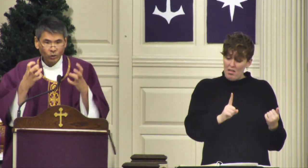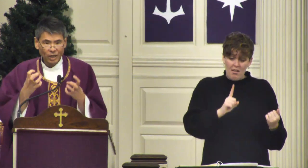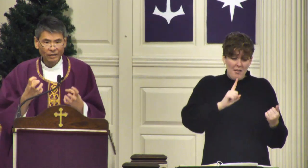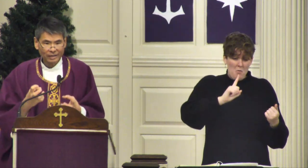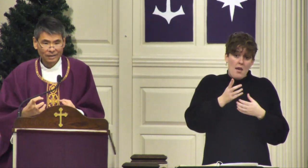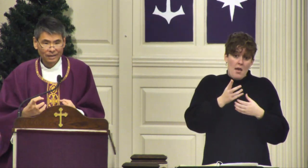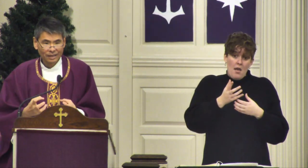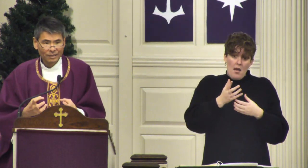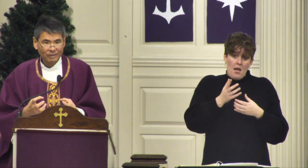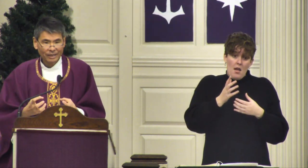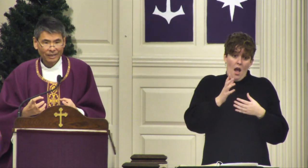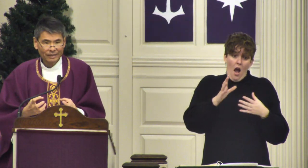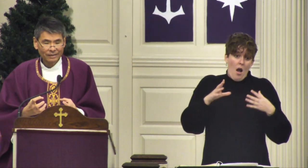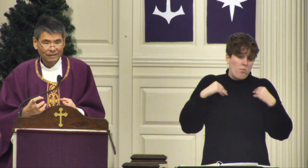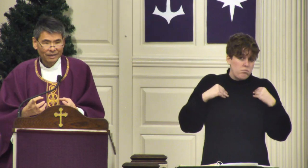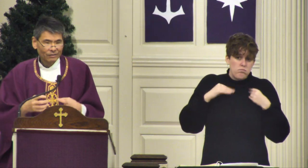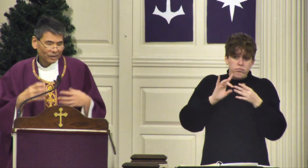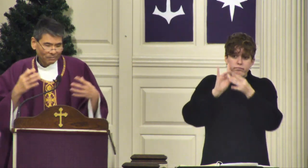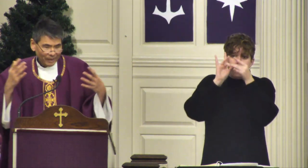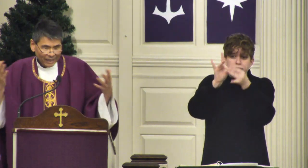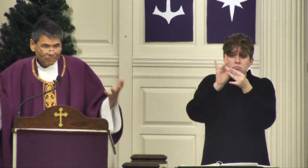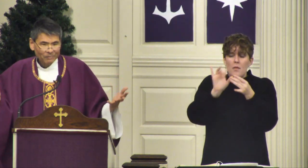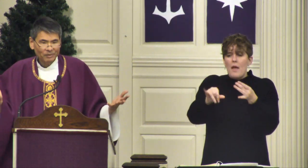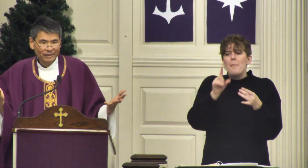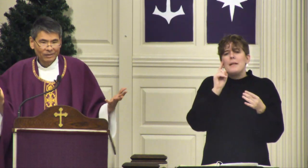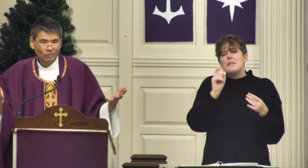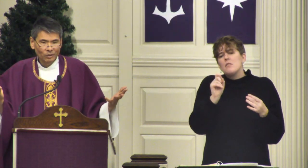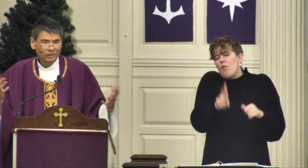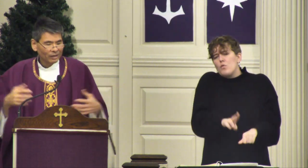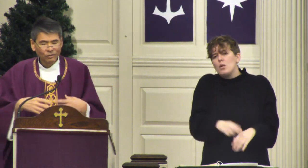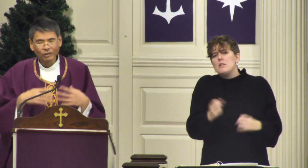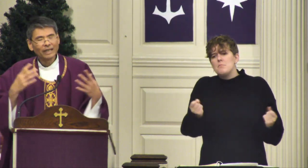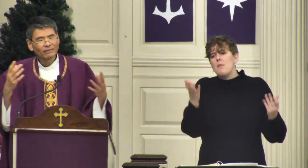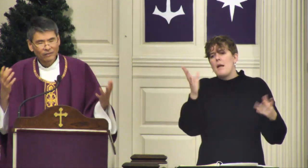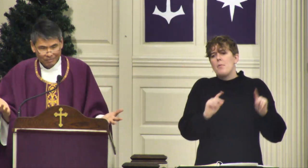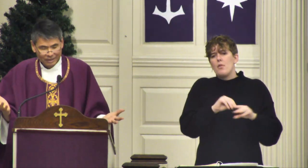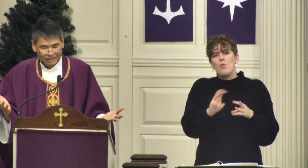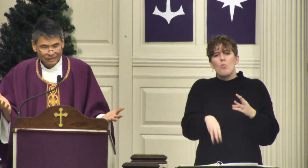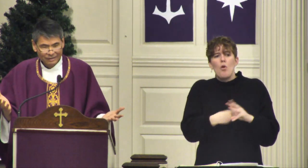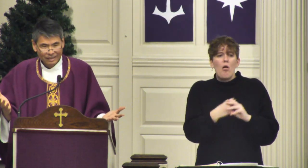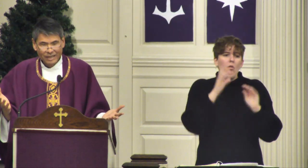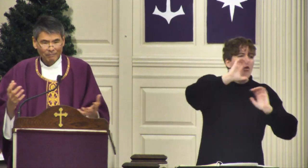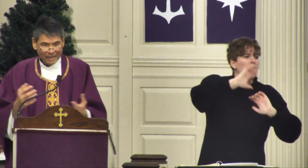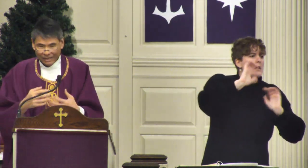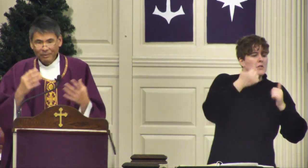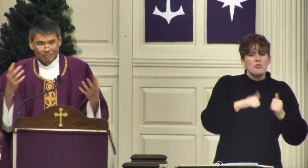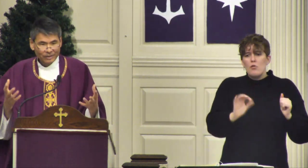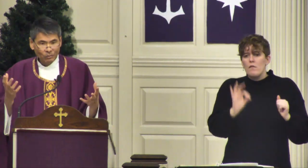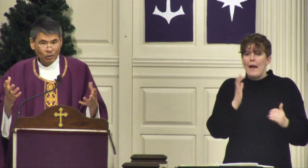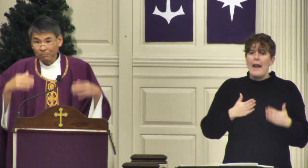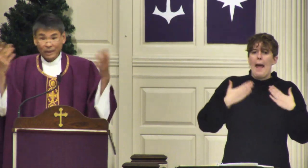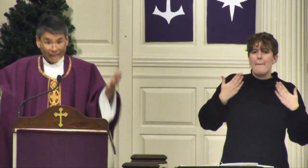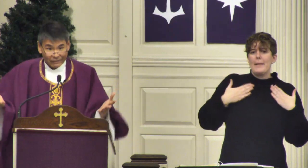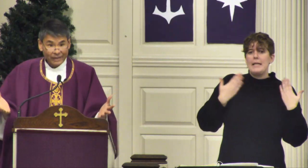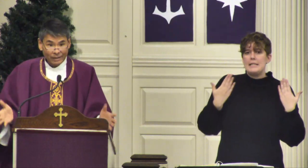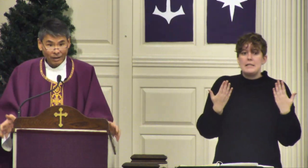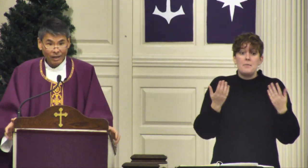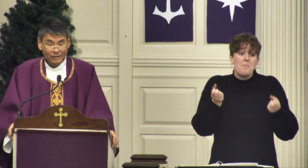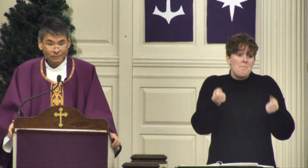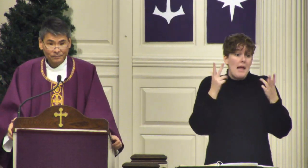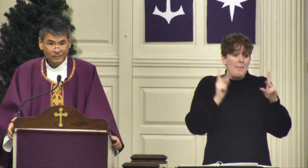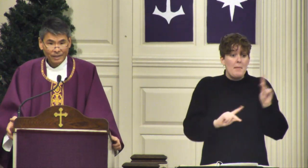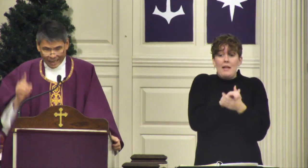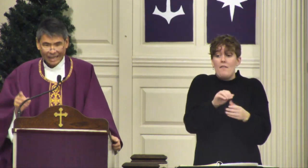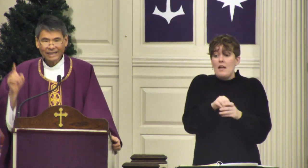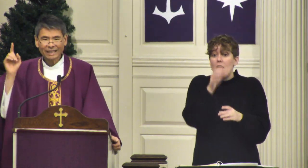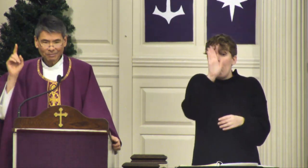to this, because, of course, many people in the world are looking for happiness. Many people in the world believe in God.